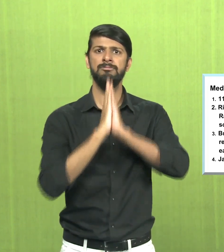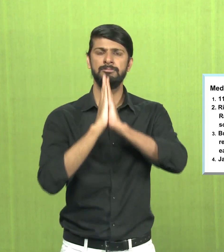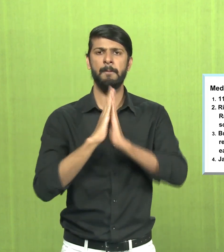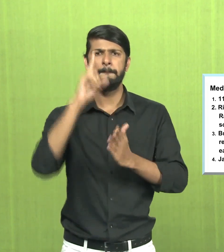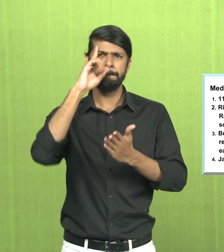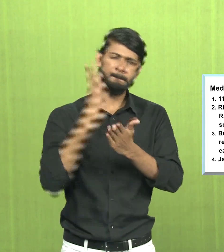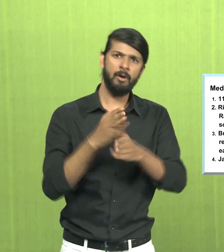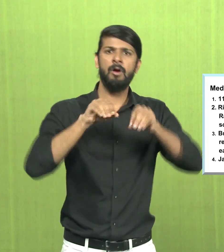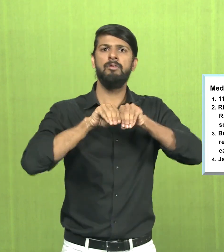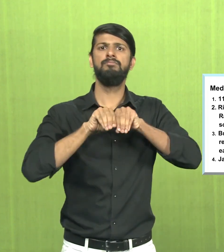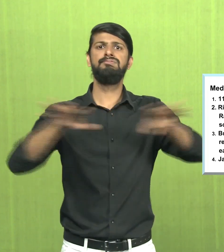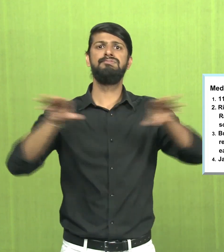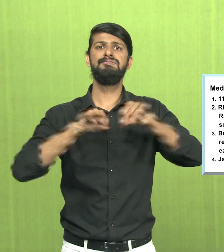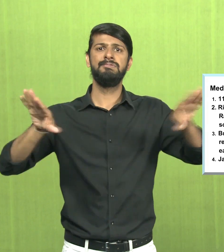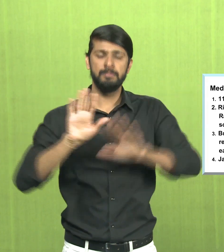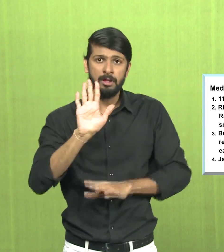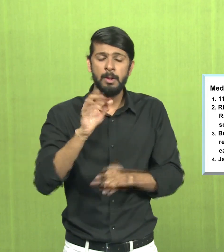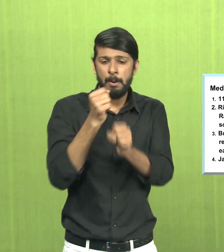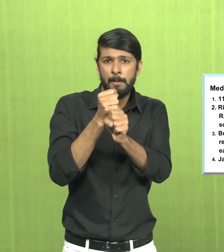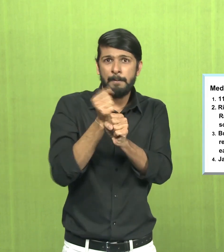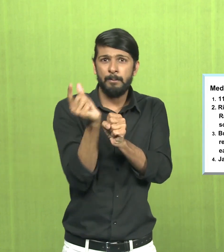primary and the important religions.